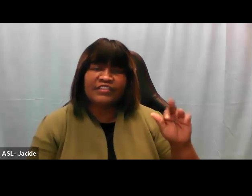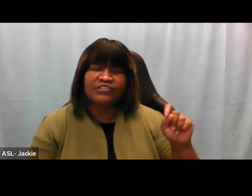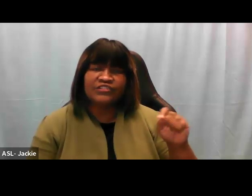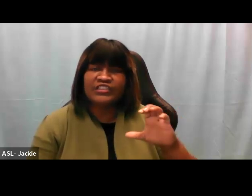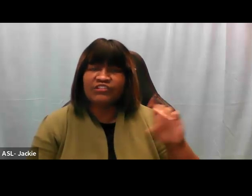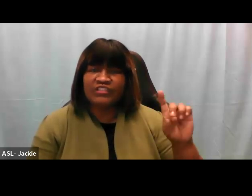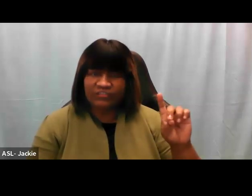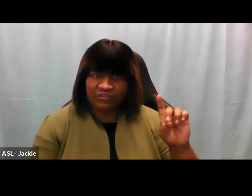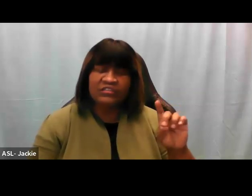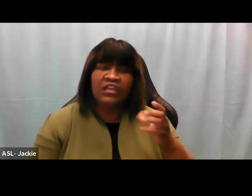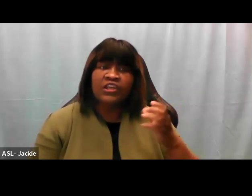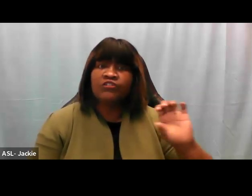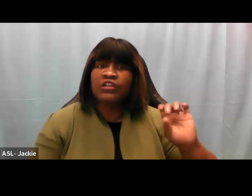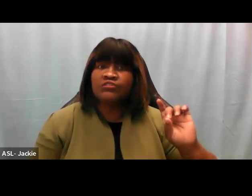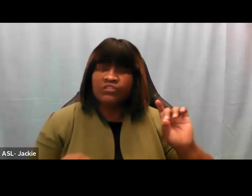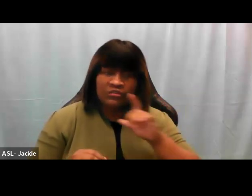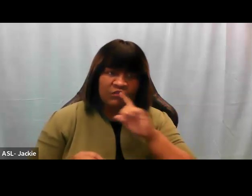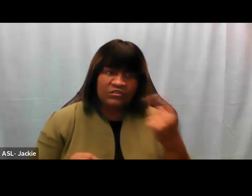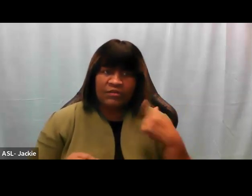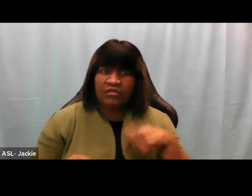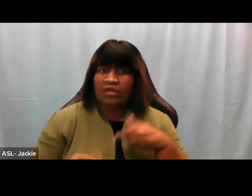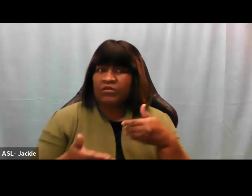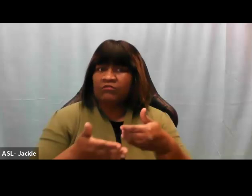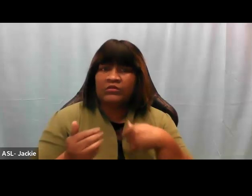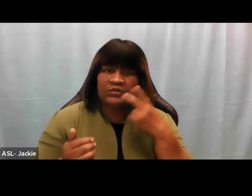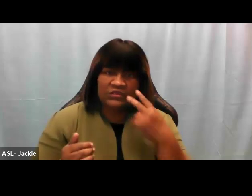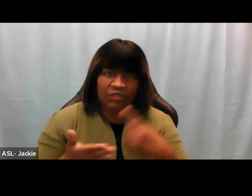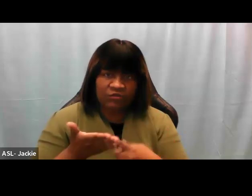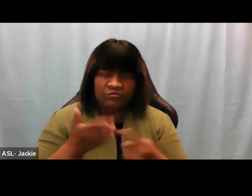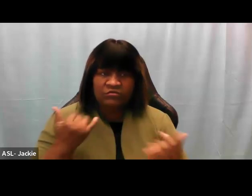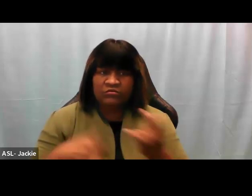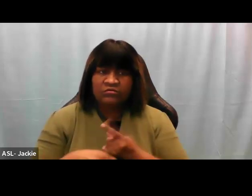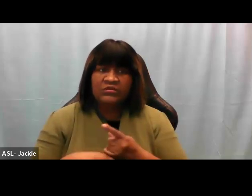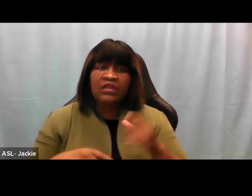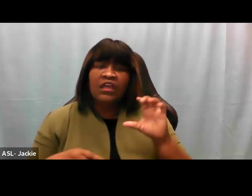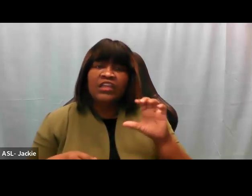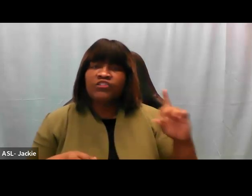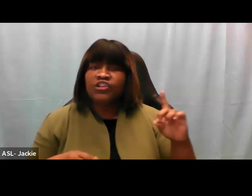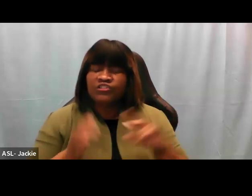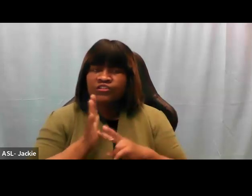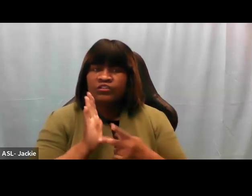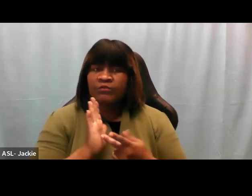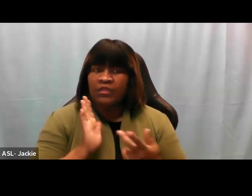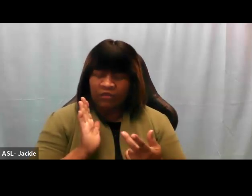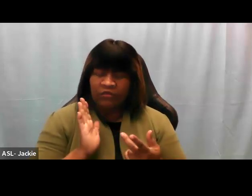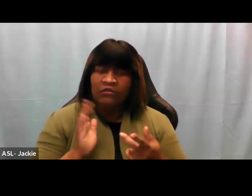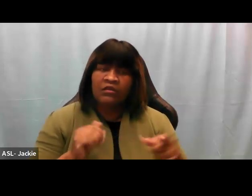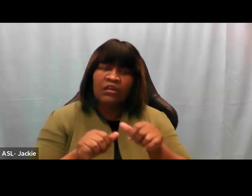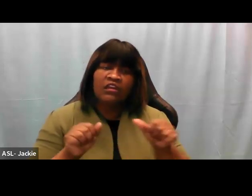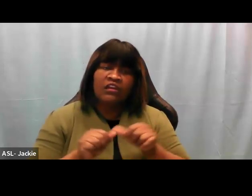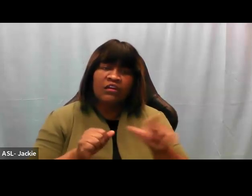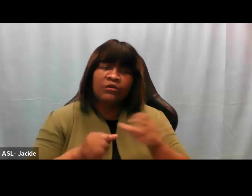is common in rural areas, and it's something that we're talking about today. So care deserts are areas where the